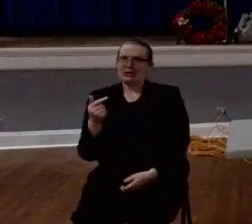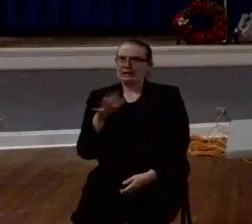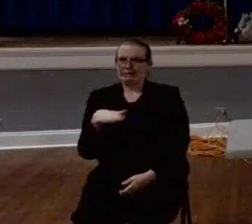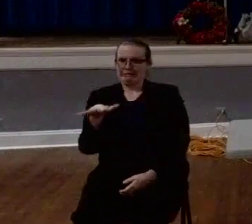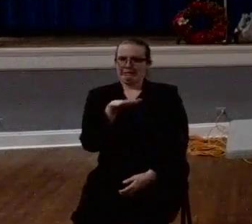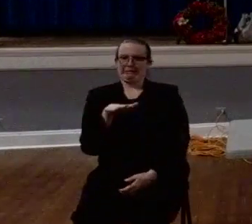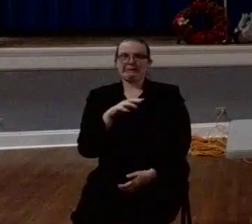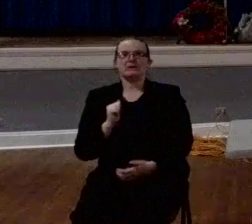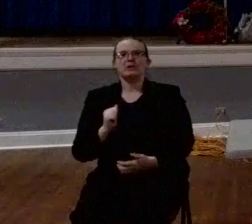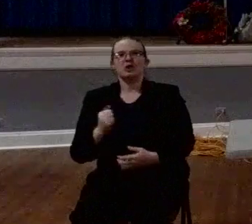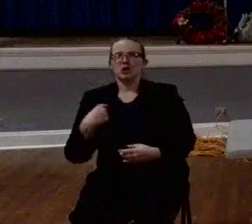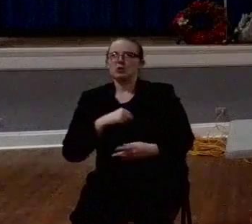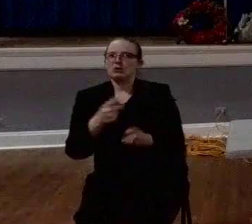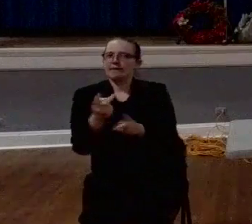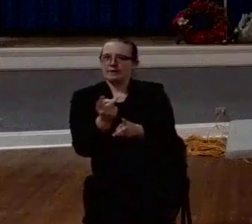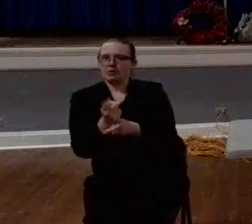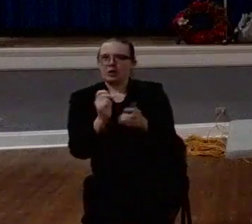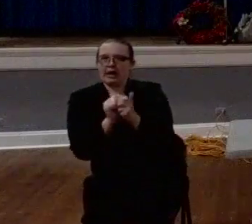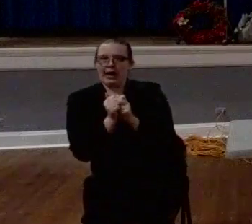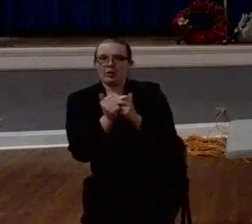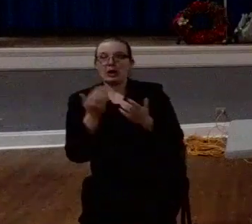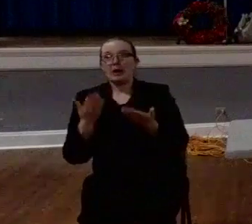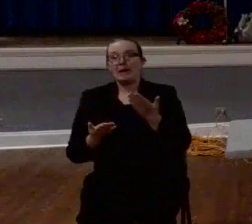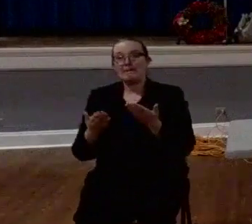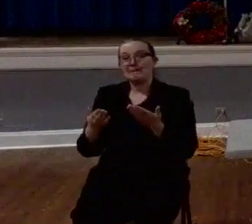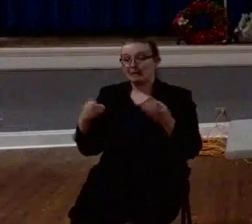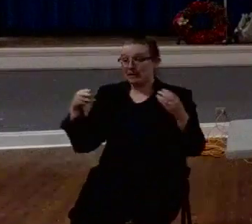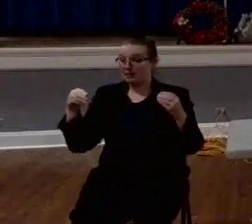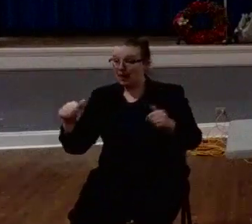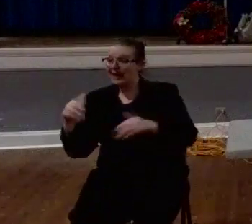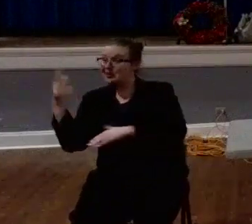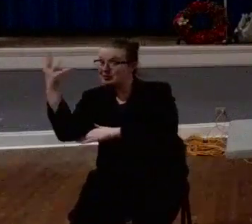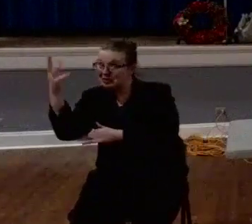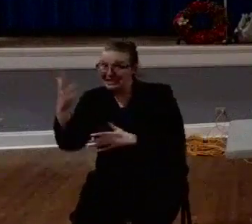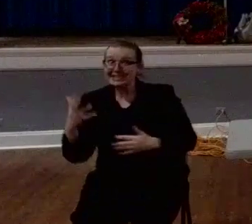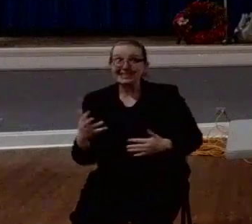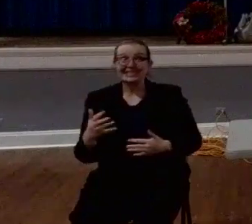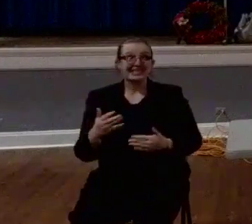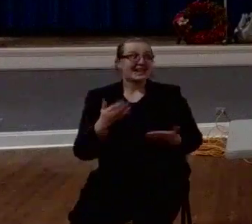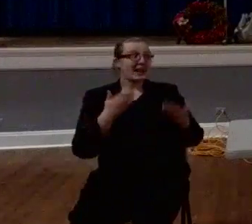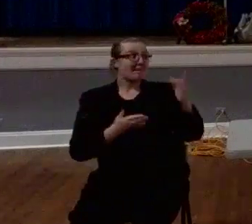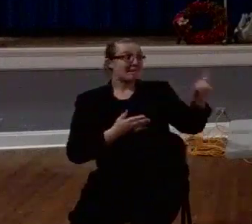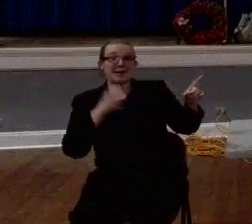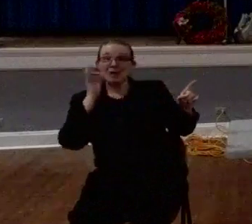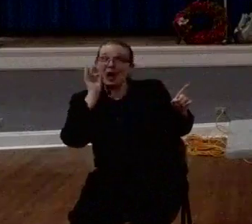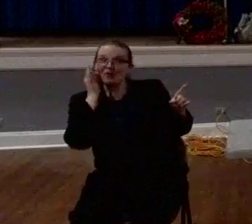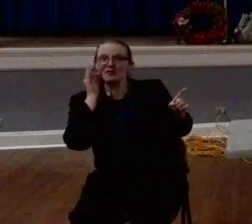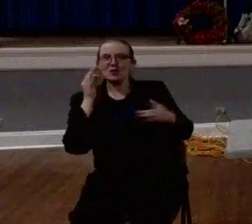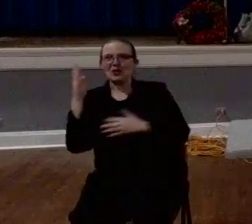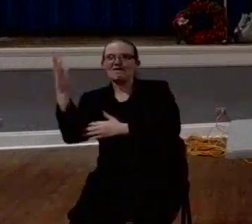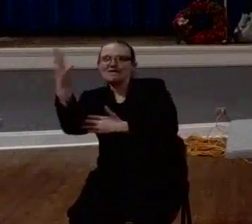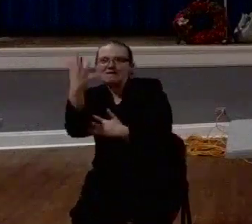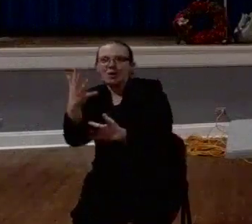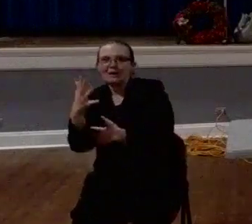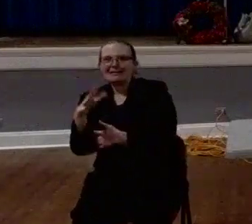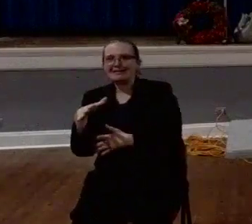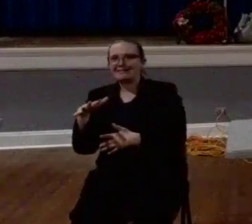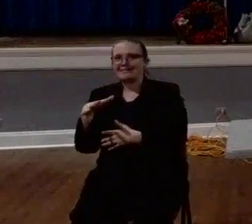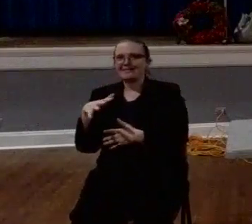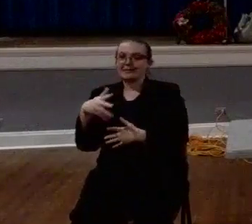that out. Maybe be planting some trees, maybe food forest of sorts, till we get to